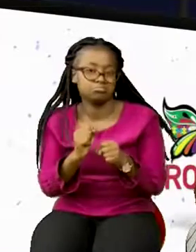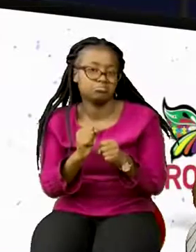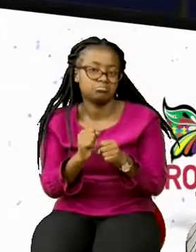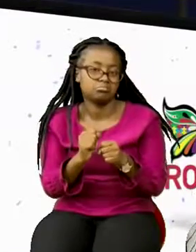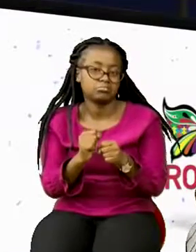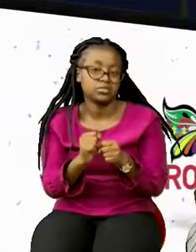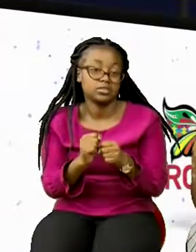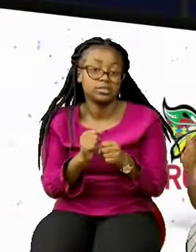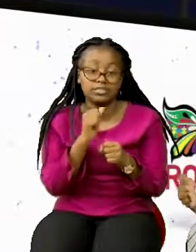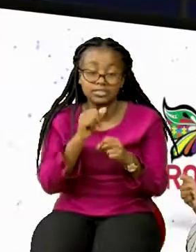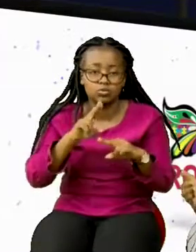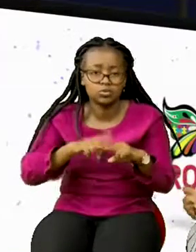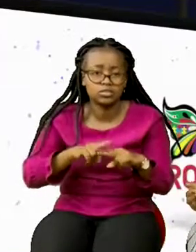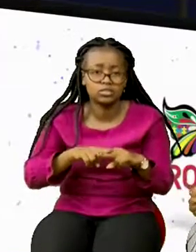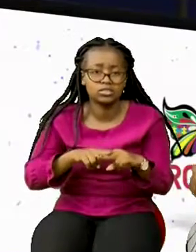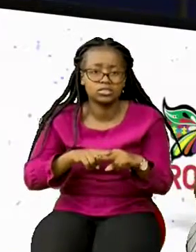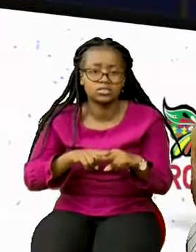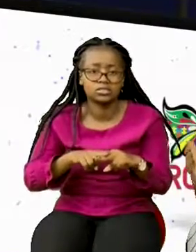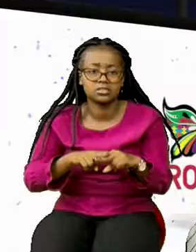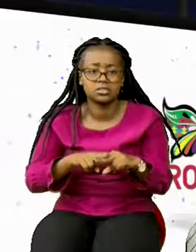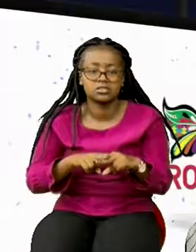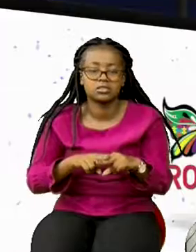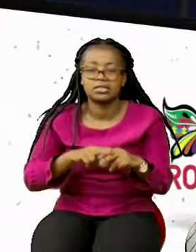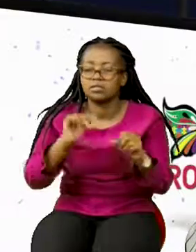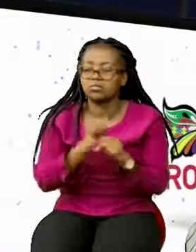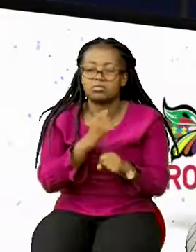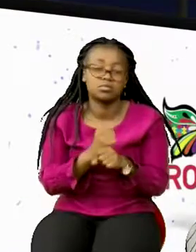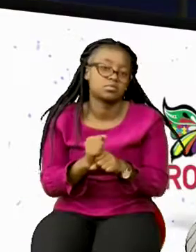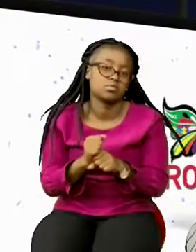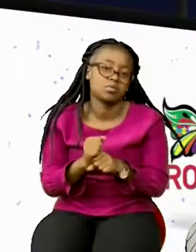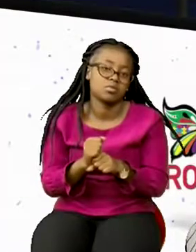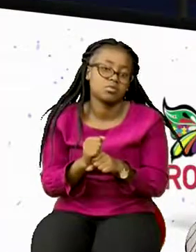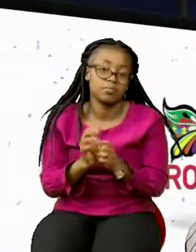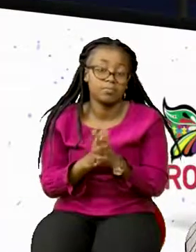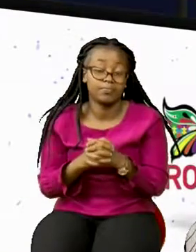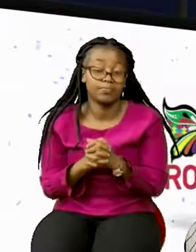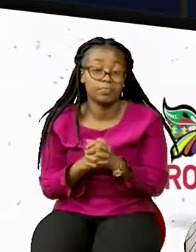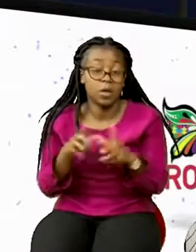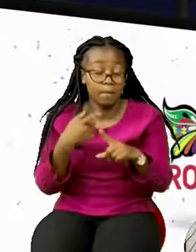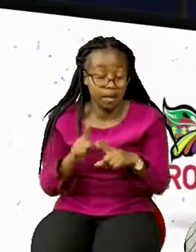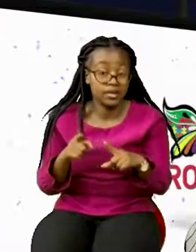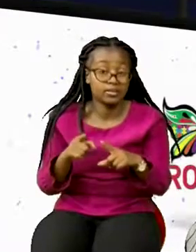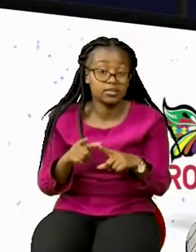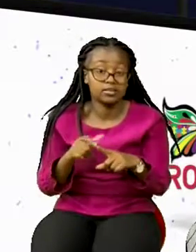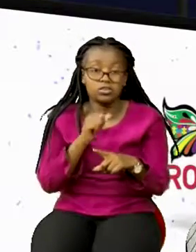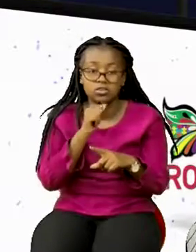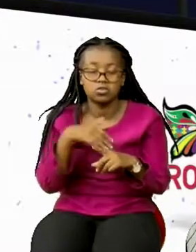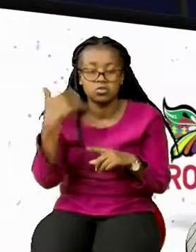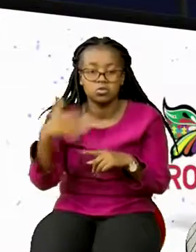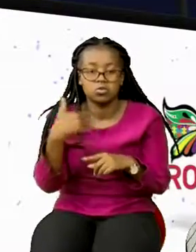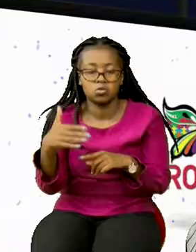actually keeping them still to get a task done from zero to the end is almost impossible. But it's not always